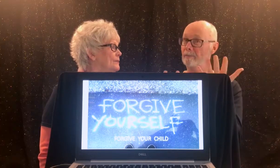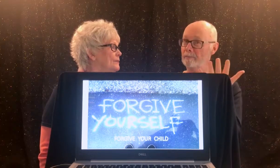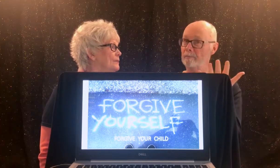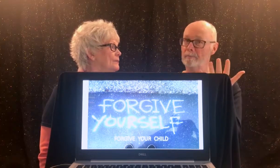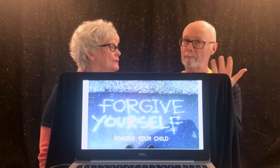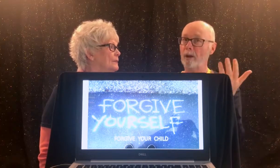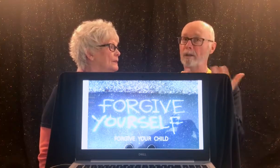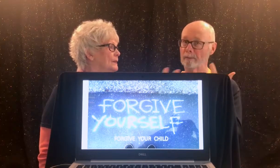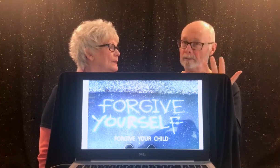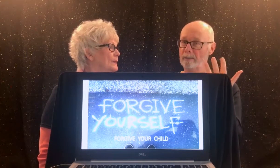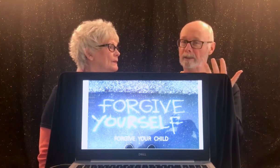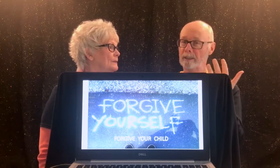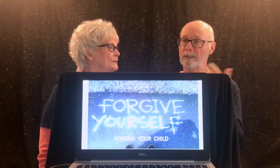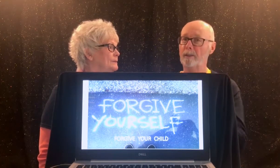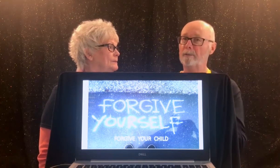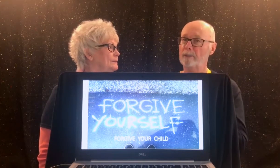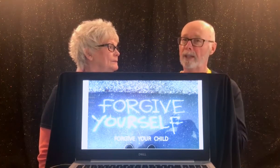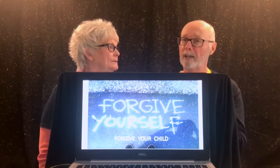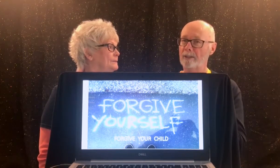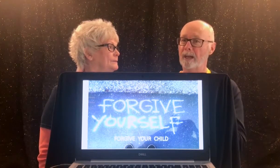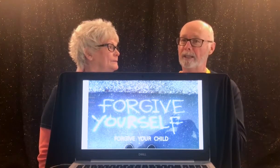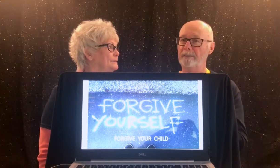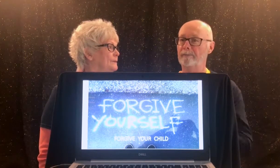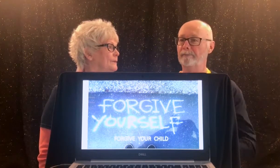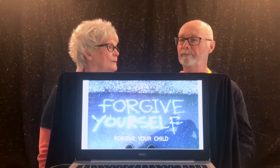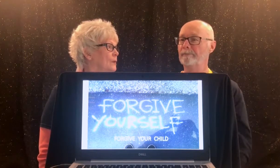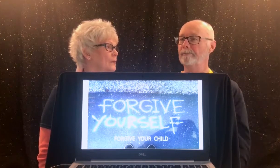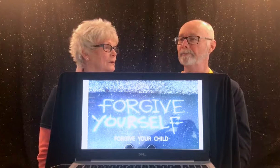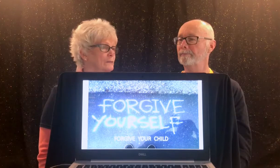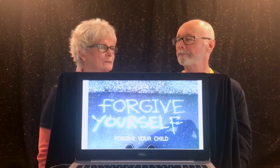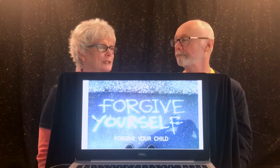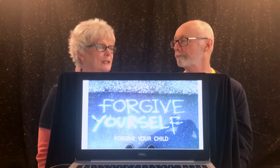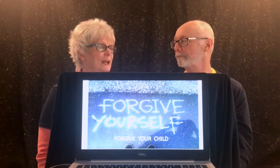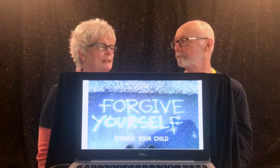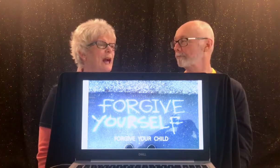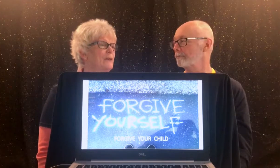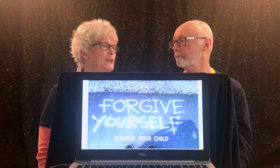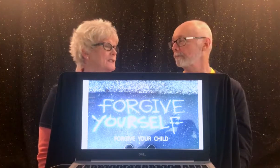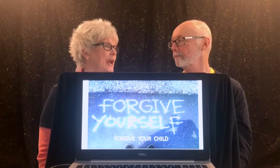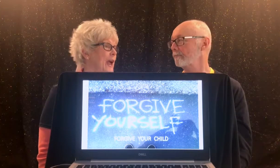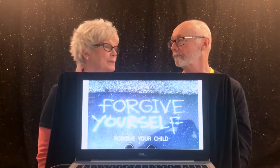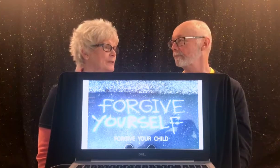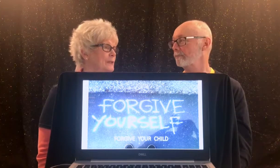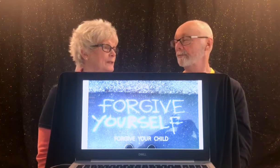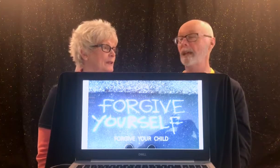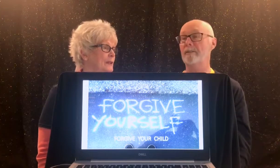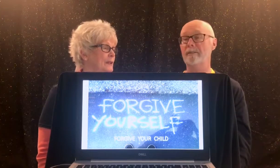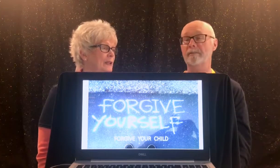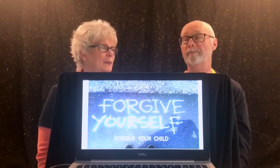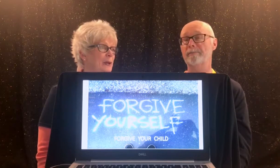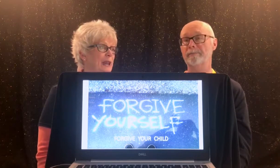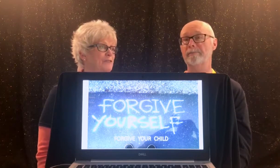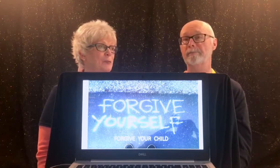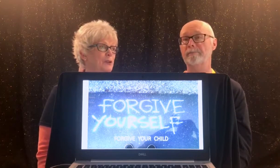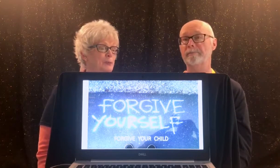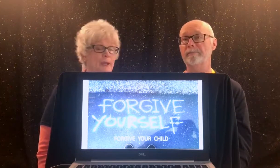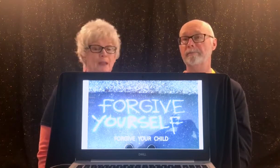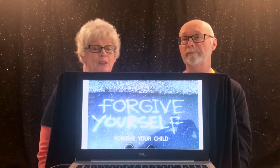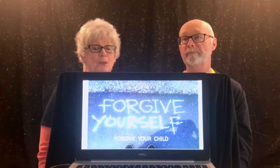some part in your child dying. Or allowing it to happen. Yes. He might have a bigger plan than we